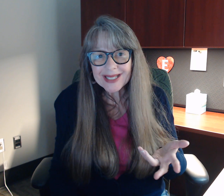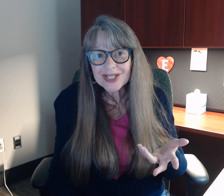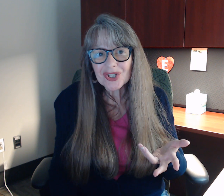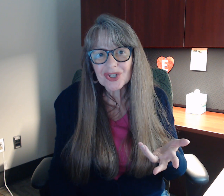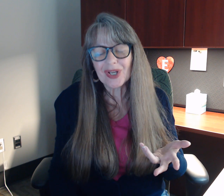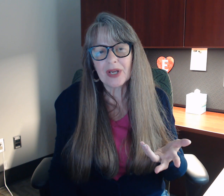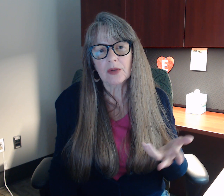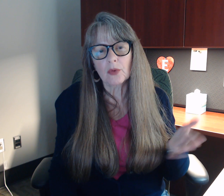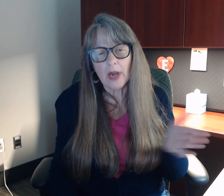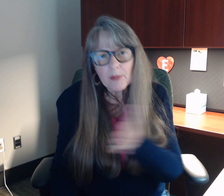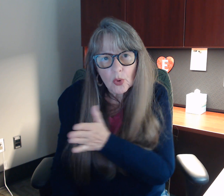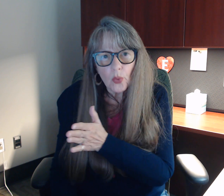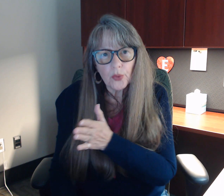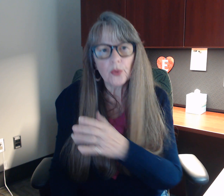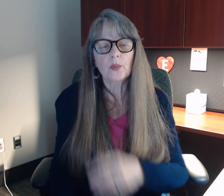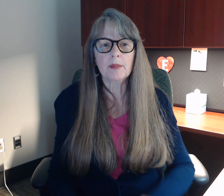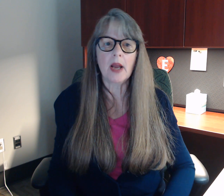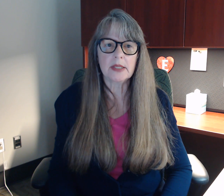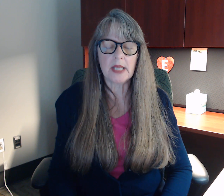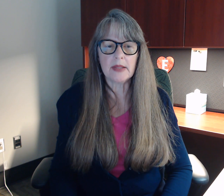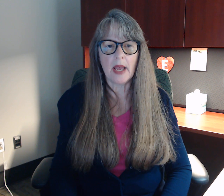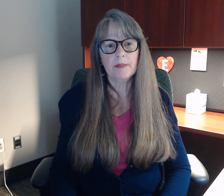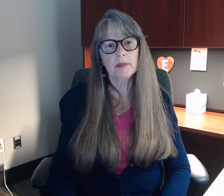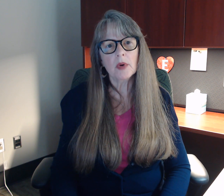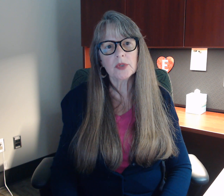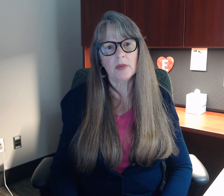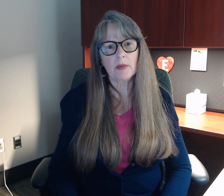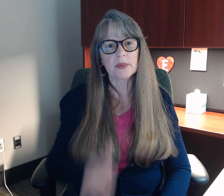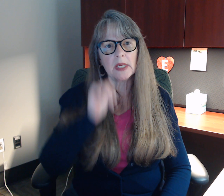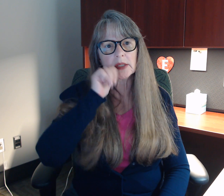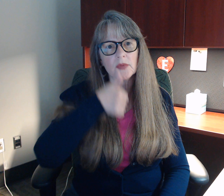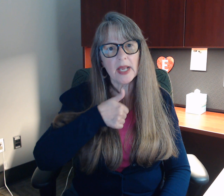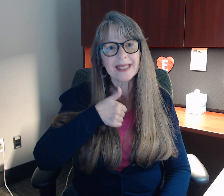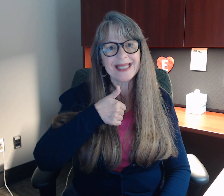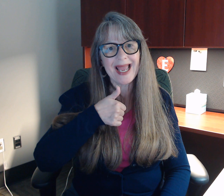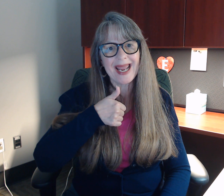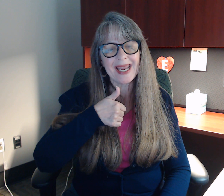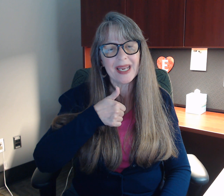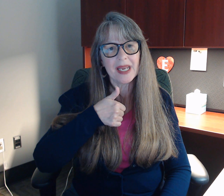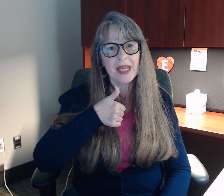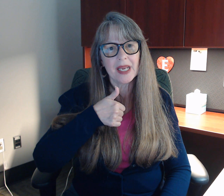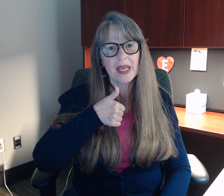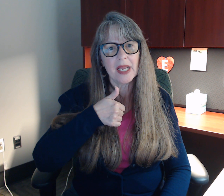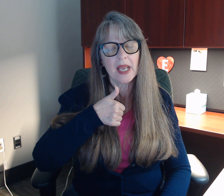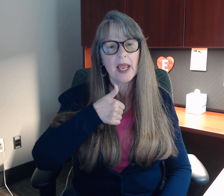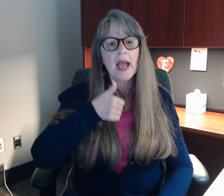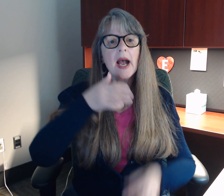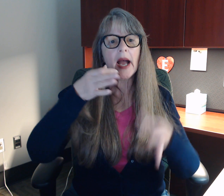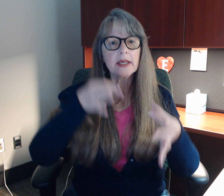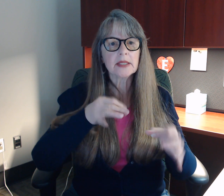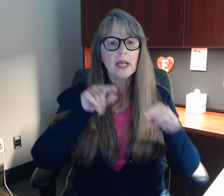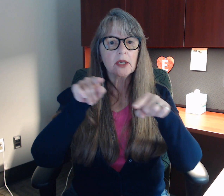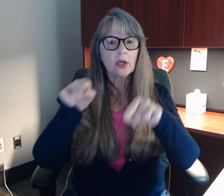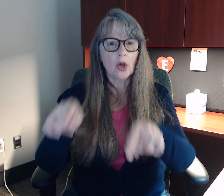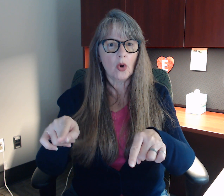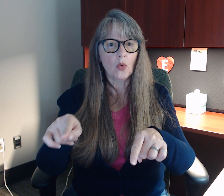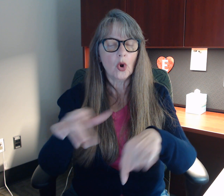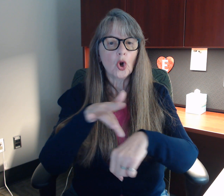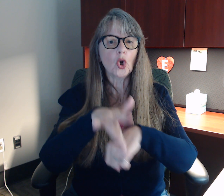English grammar order would not say that, but most deaf people say, so the next day, I decided to go